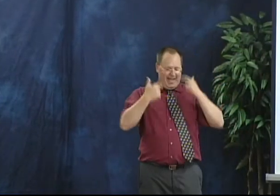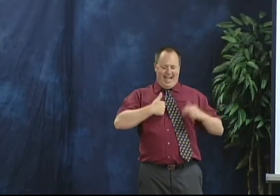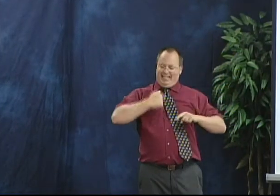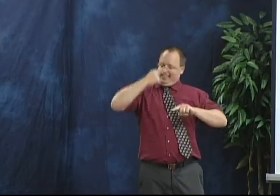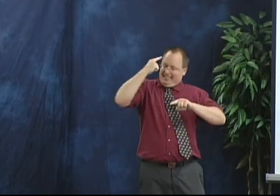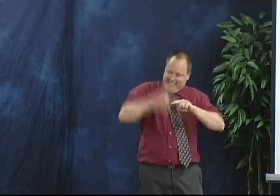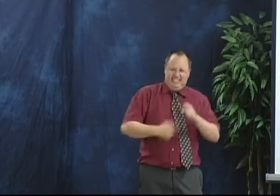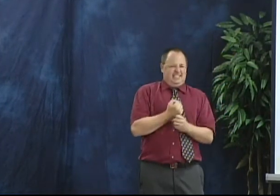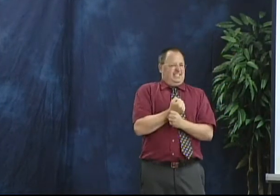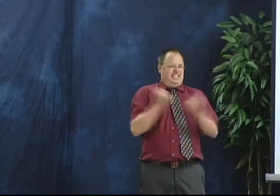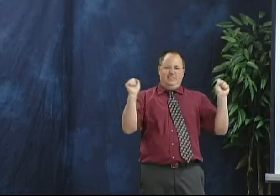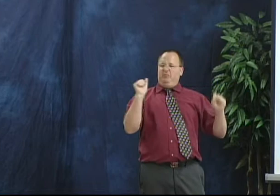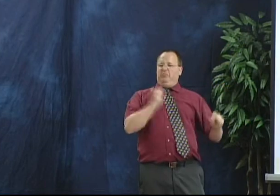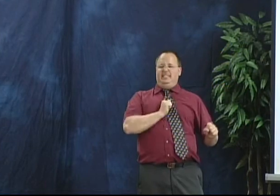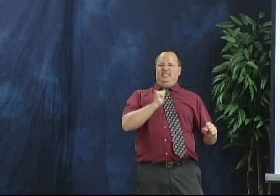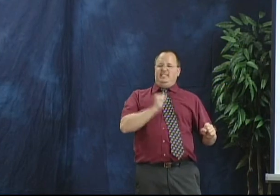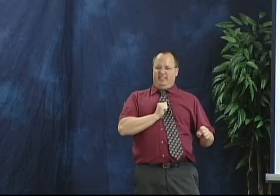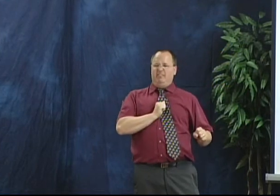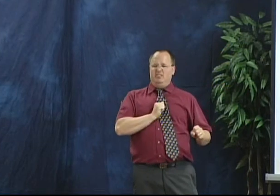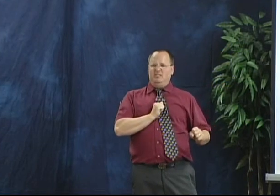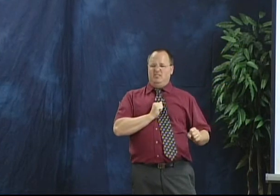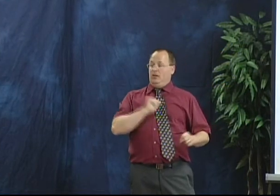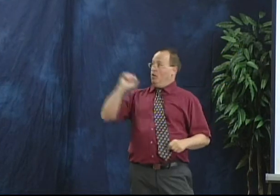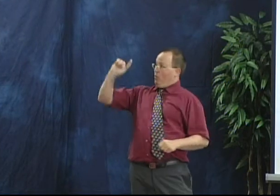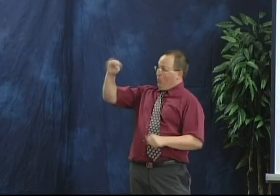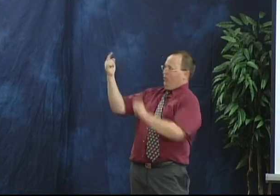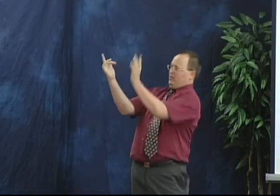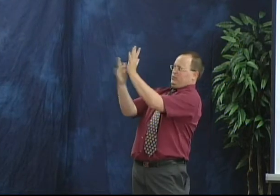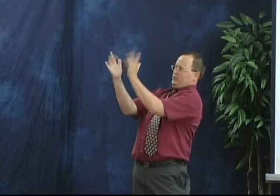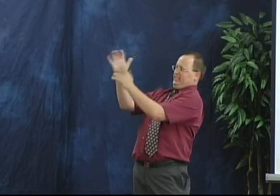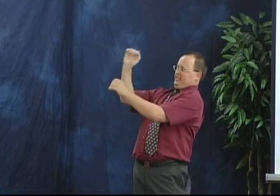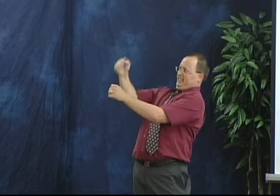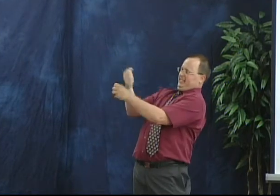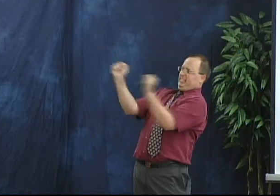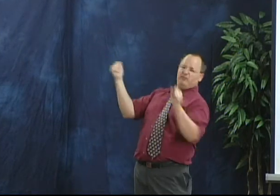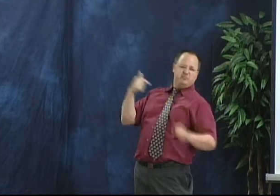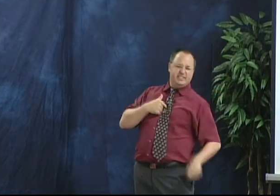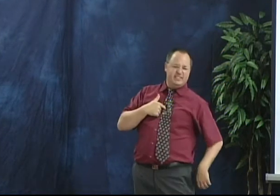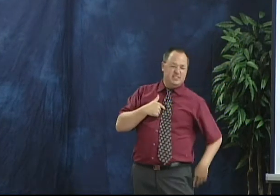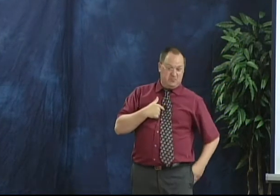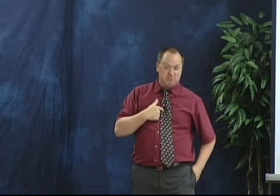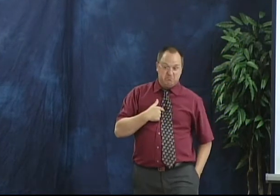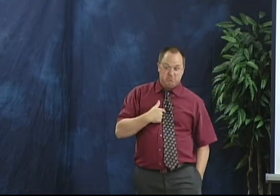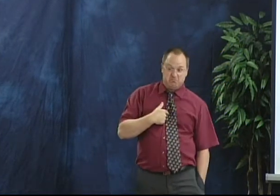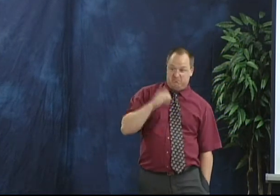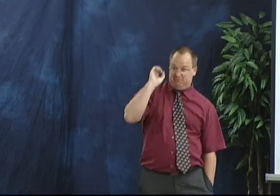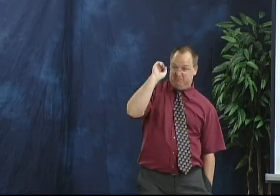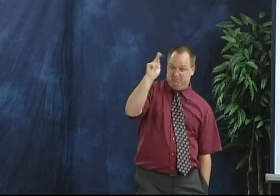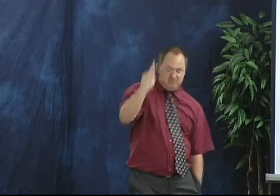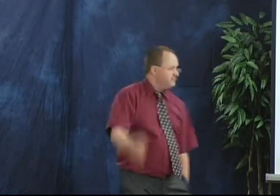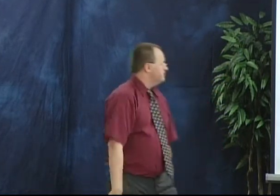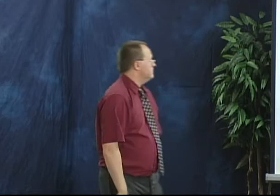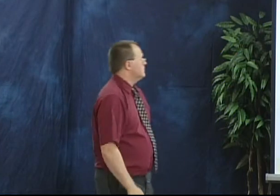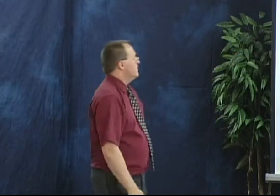The person who is poor in spirit realizes they can do nothing to save themselves and that they rely wholly on Jesus to save